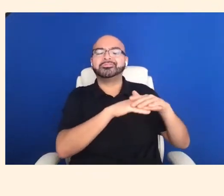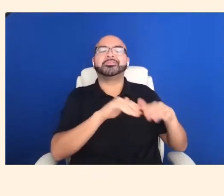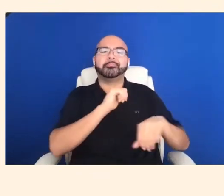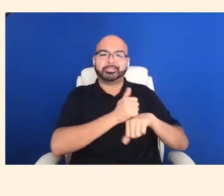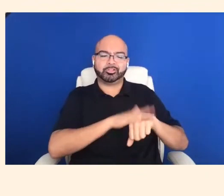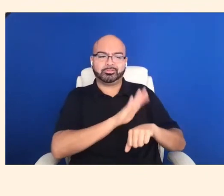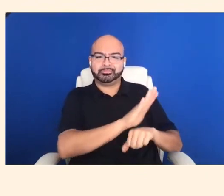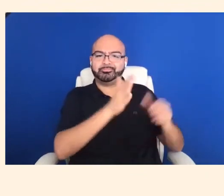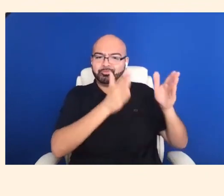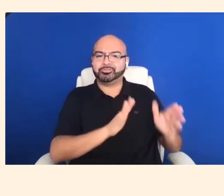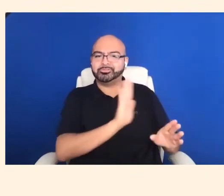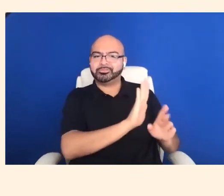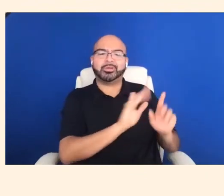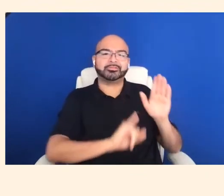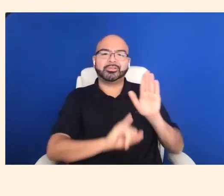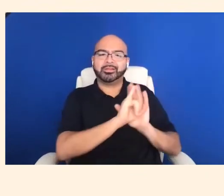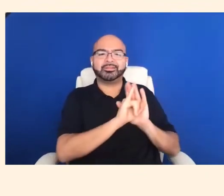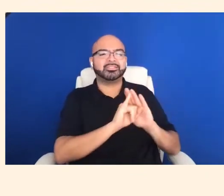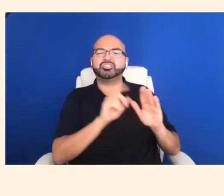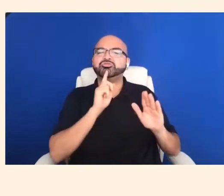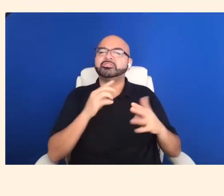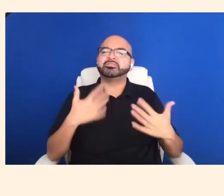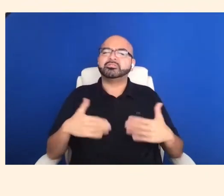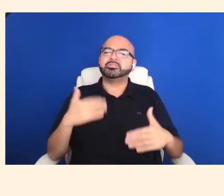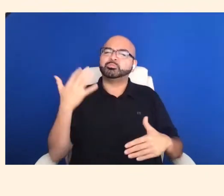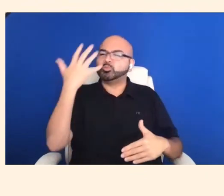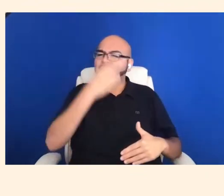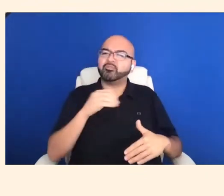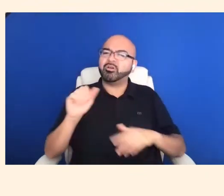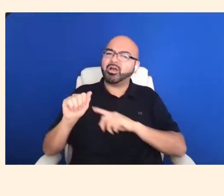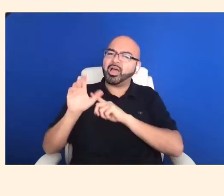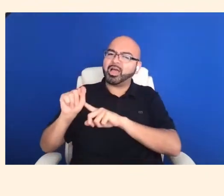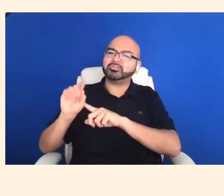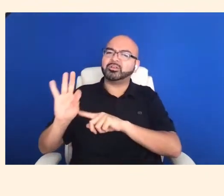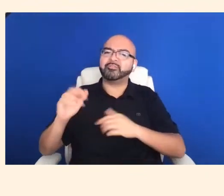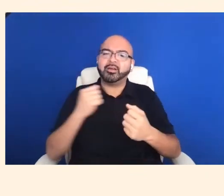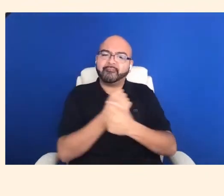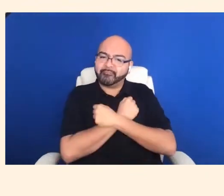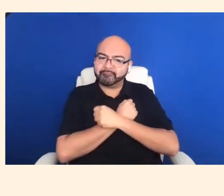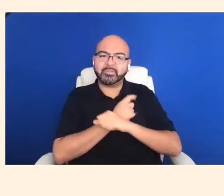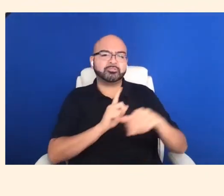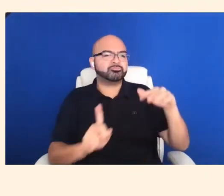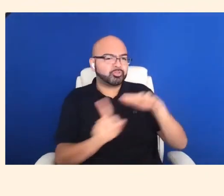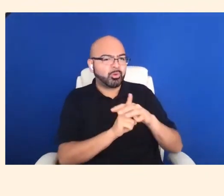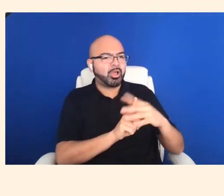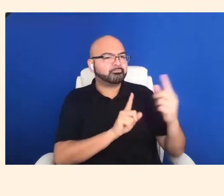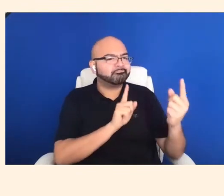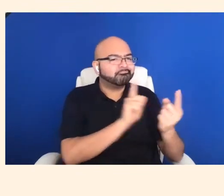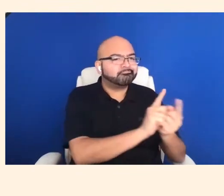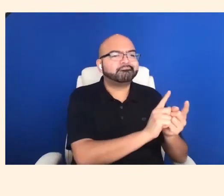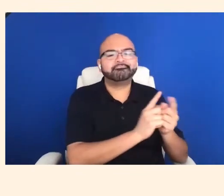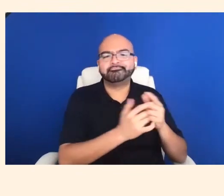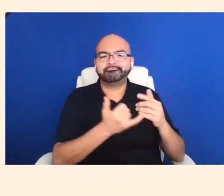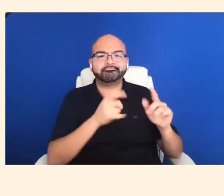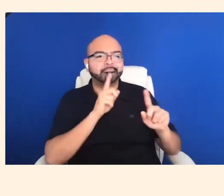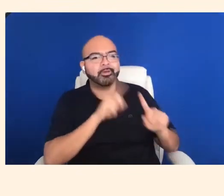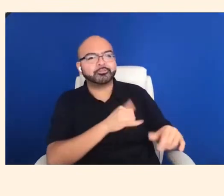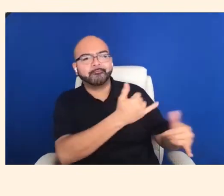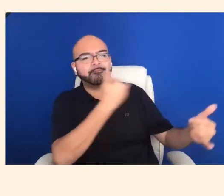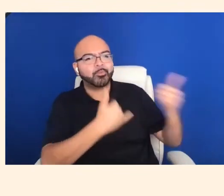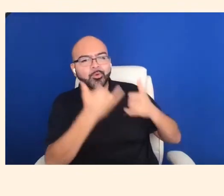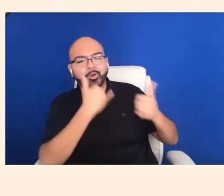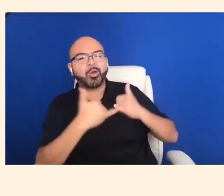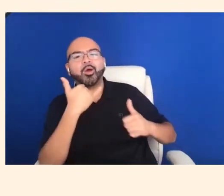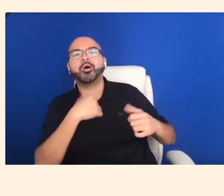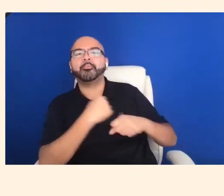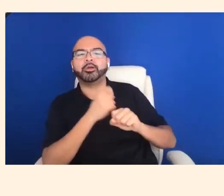So it's just such a beautiful act of love to be able to show up and be able to take those phone calls, be able to make sure those books are good so people